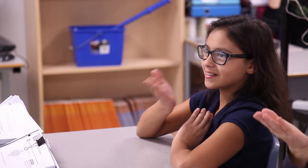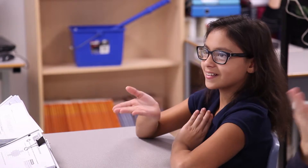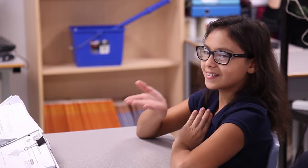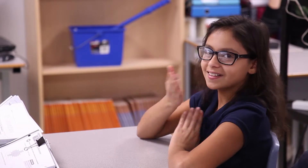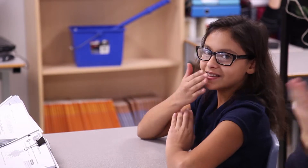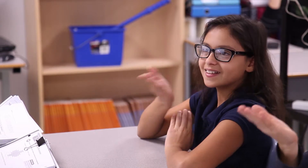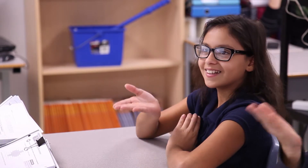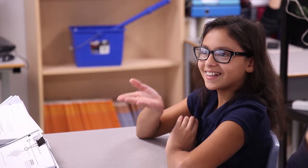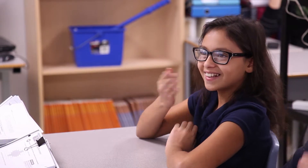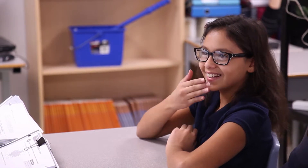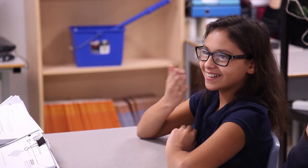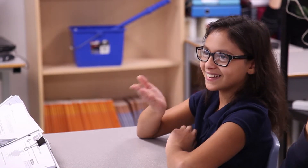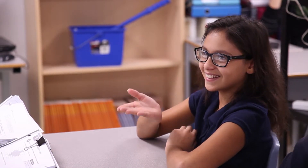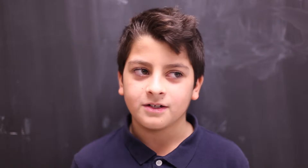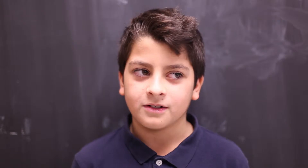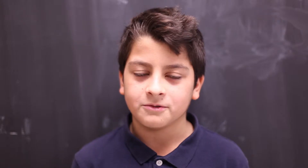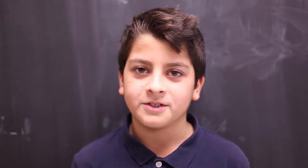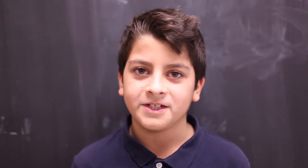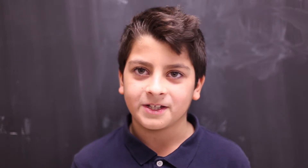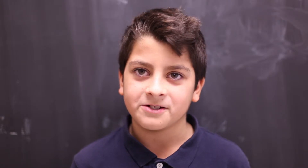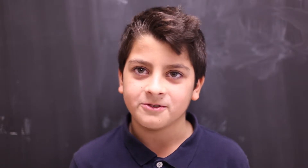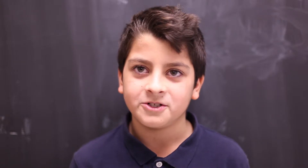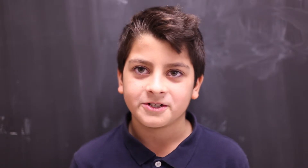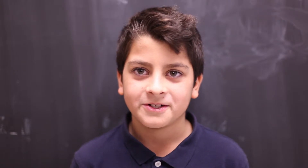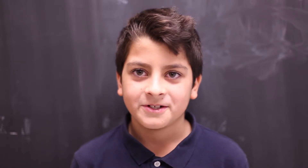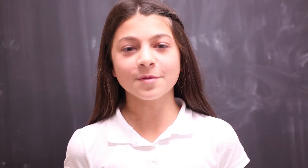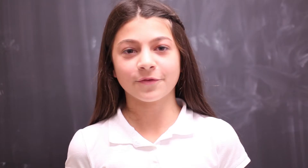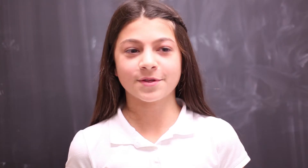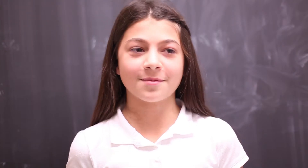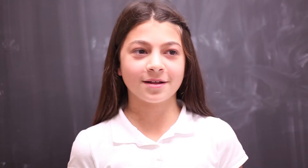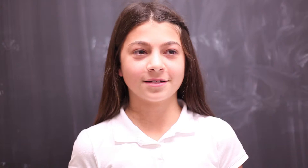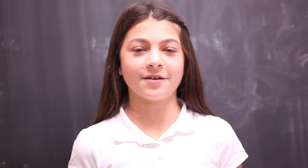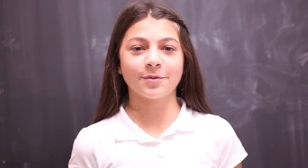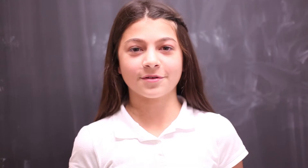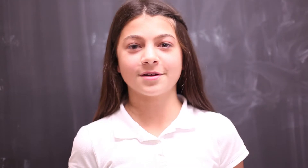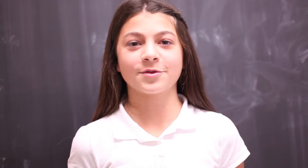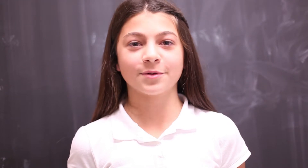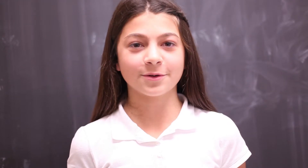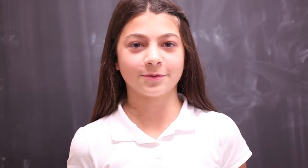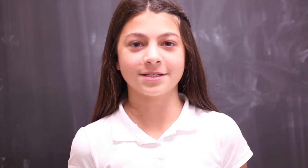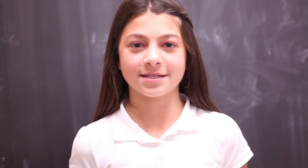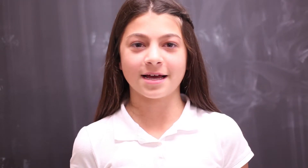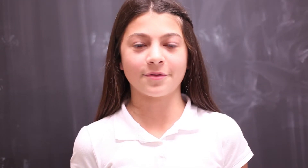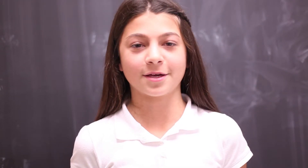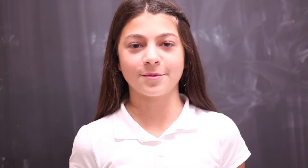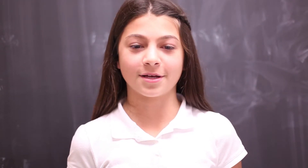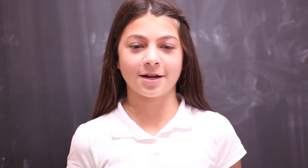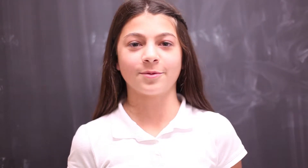I learned a lot of new signs and a really neat language. This was my first time meeting a deaf person. It was really cool to see how they communicated with